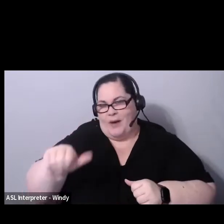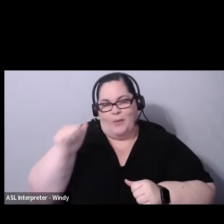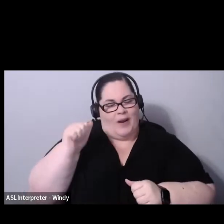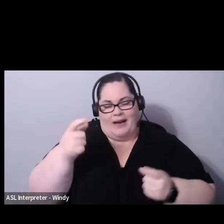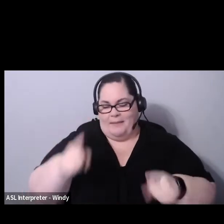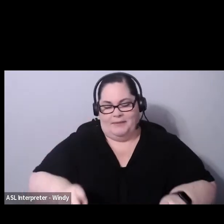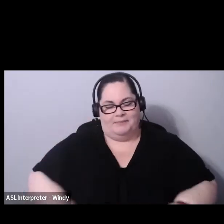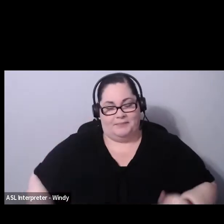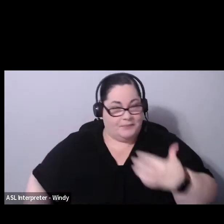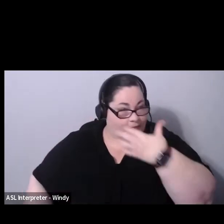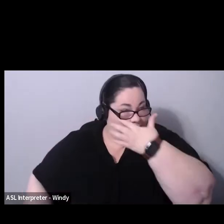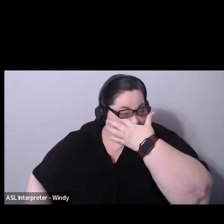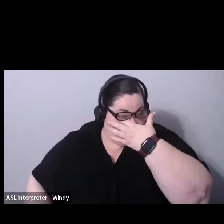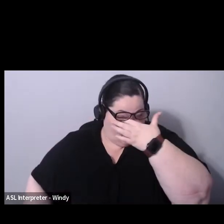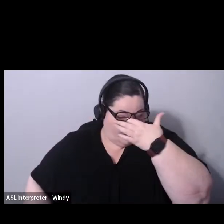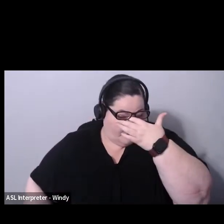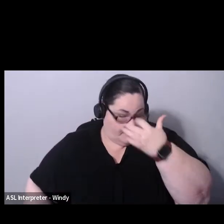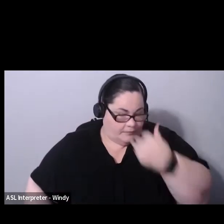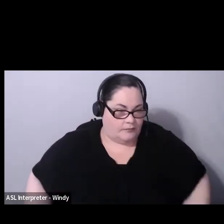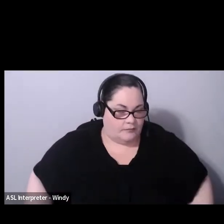happen.